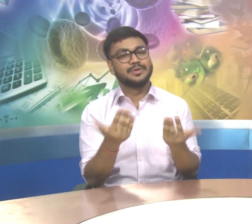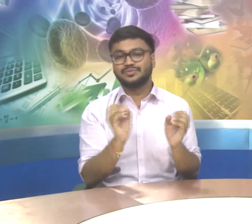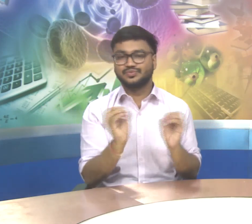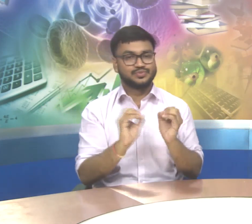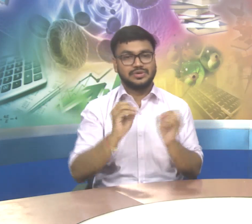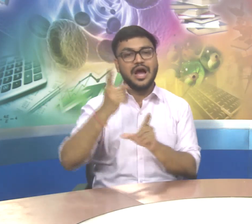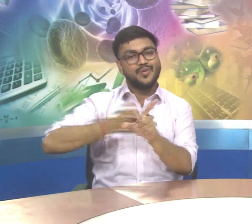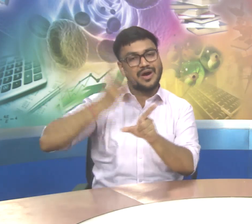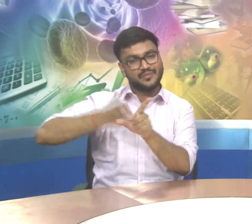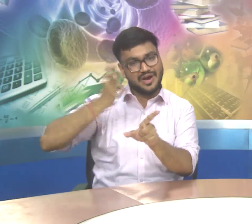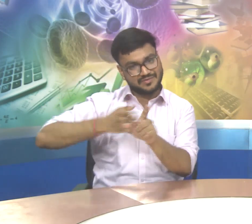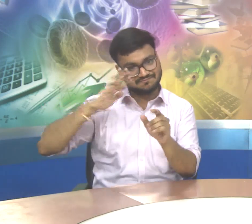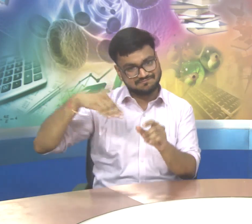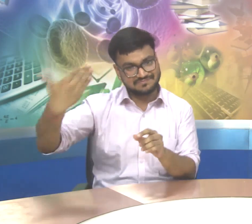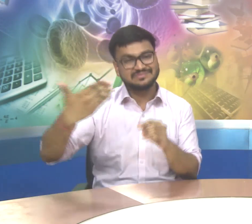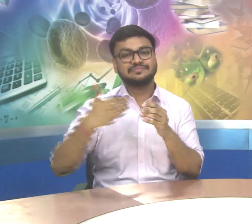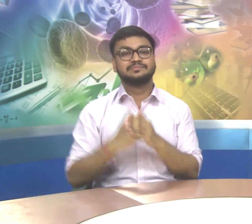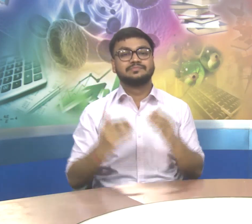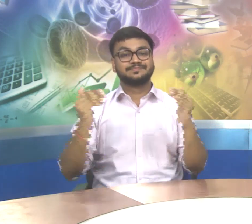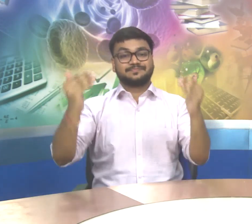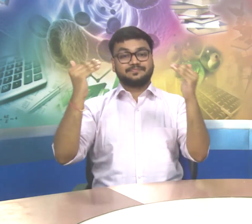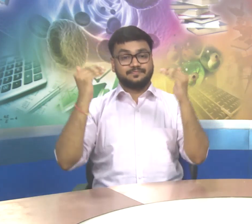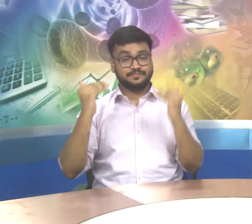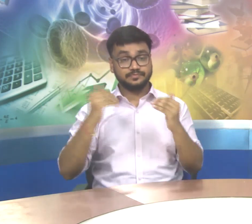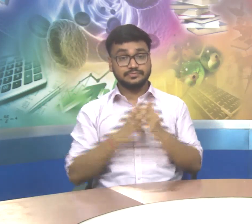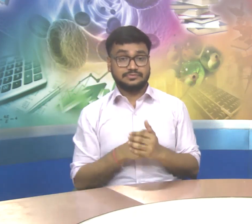Natural gas is not a non-renewable